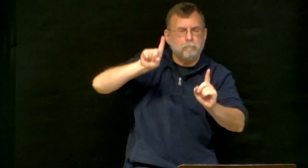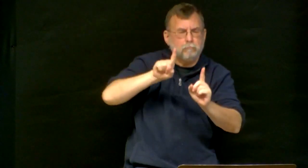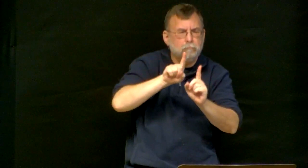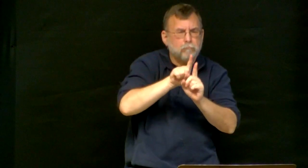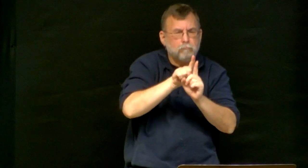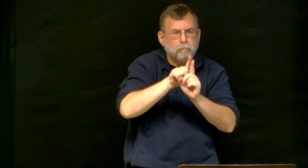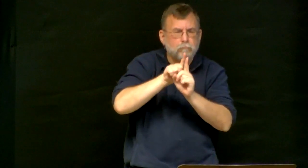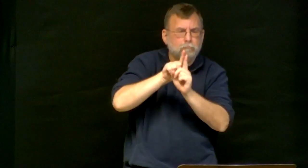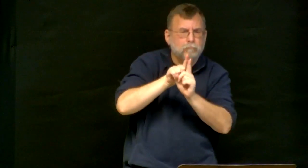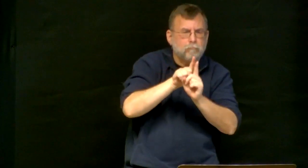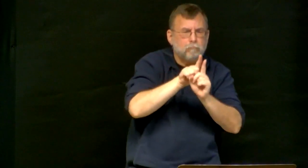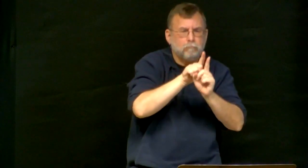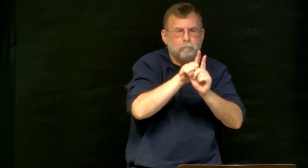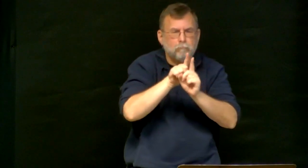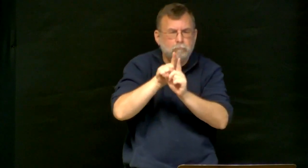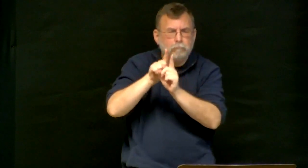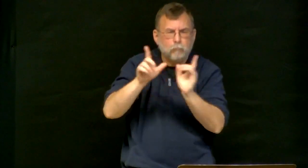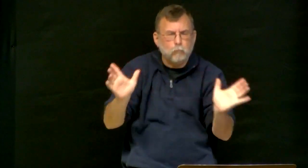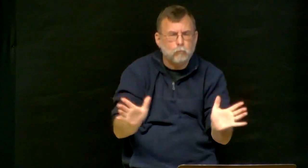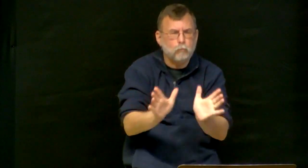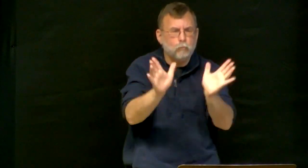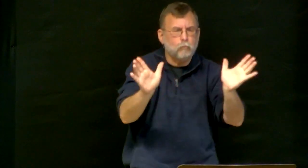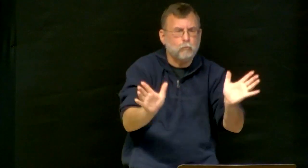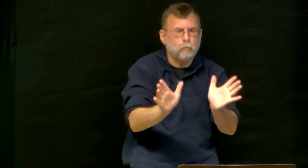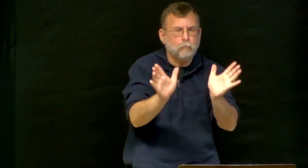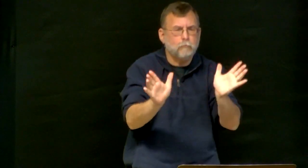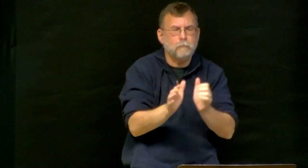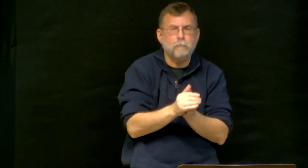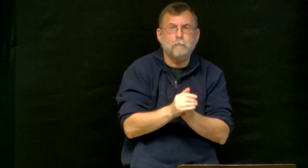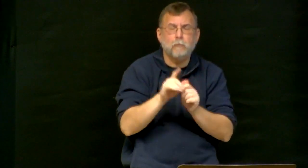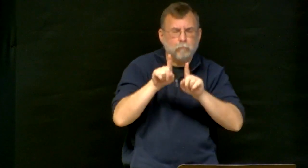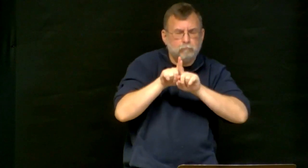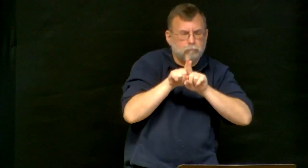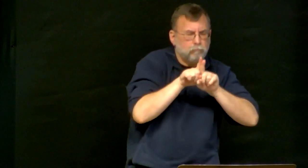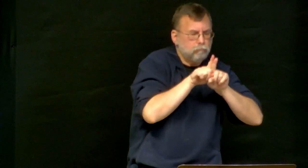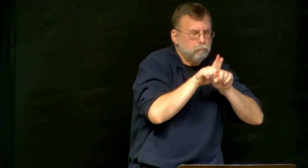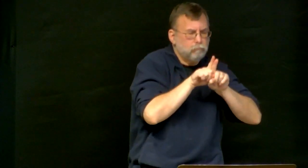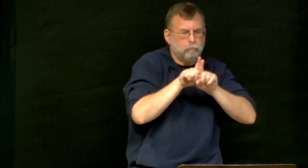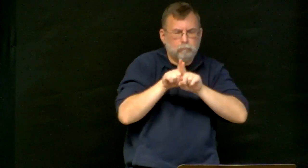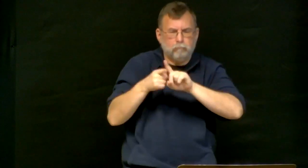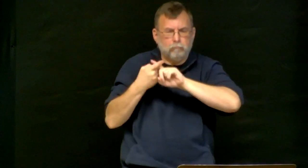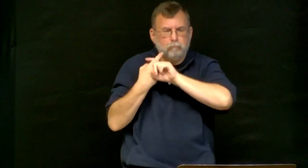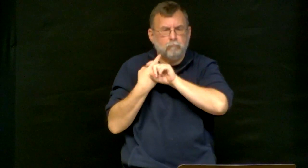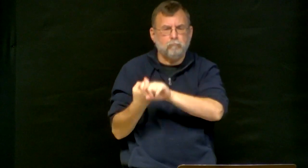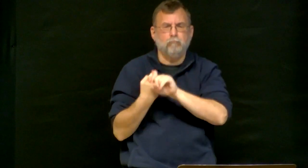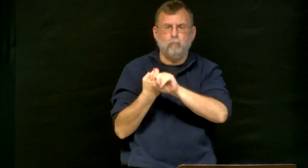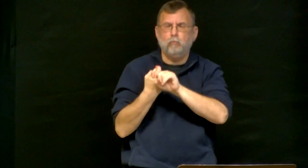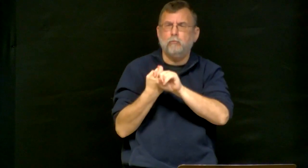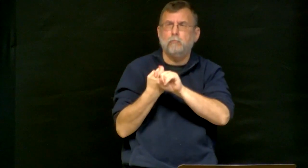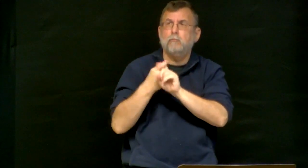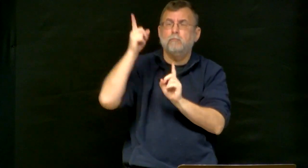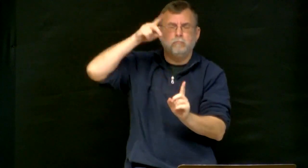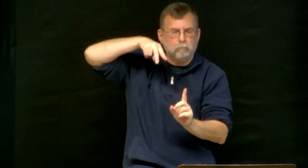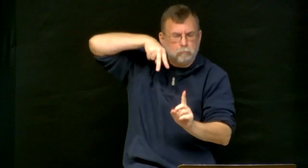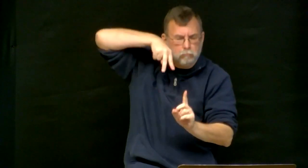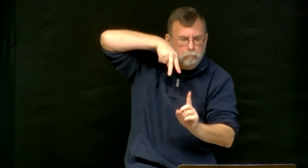May he go behind you to encourage you, and with you to be a friend to